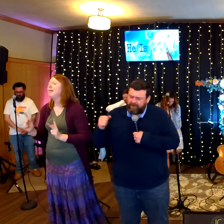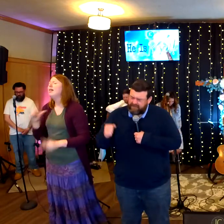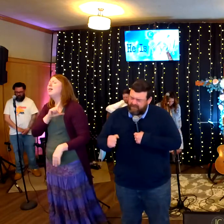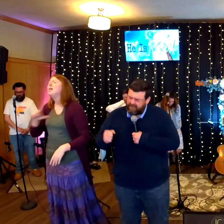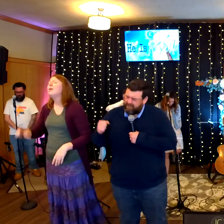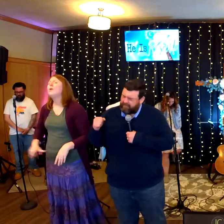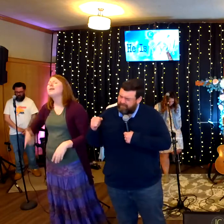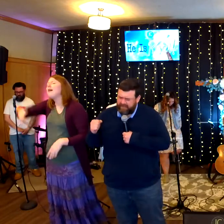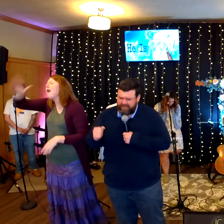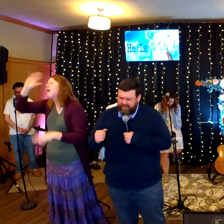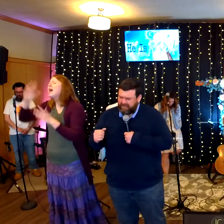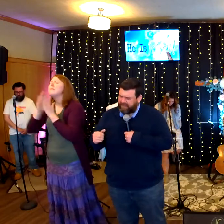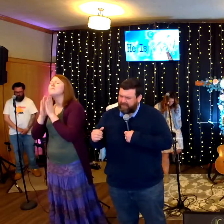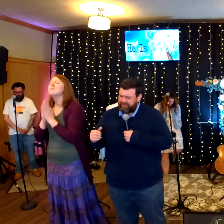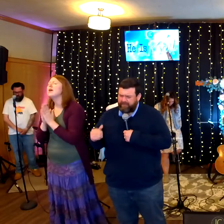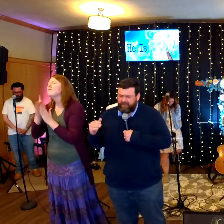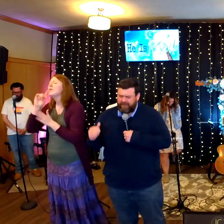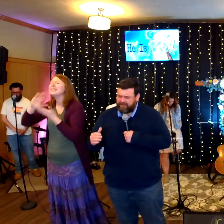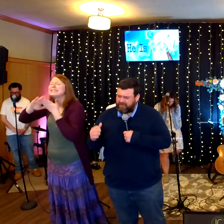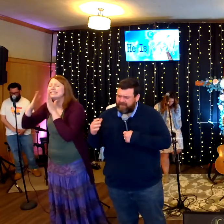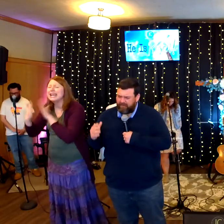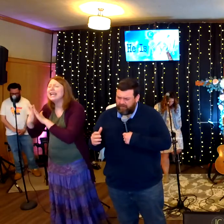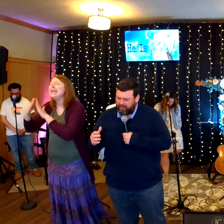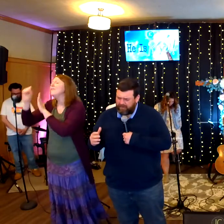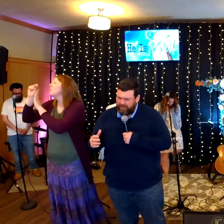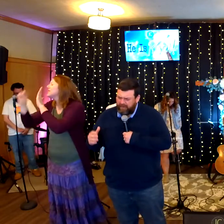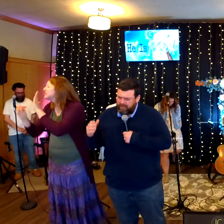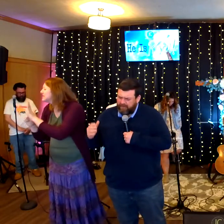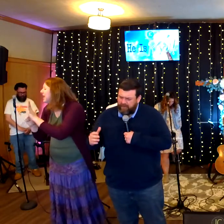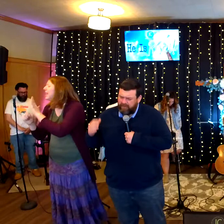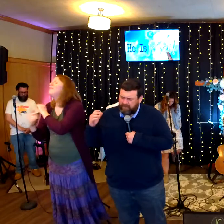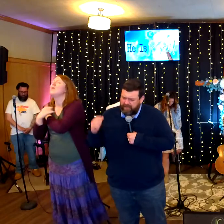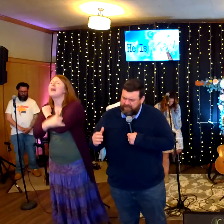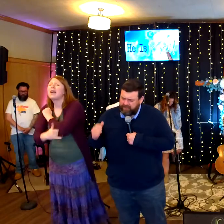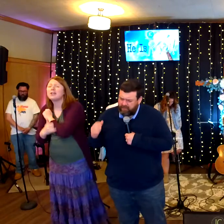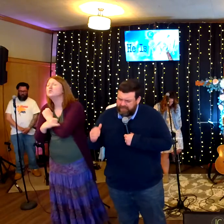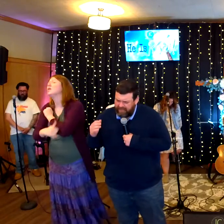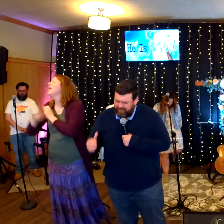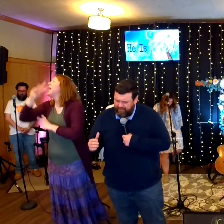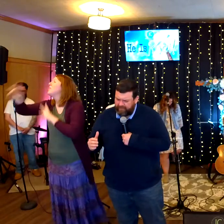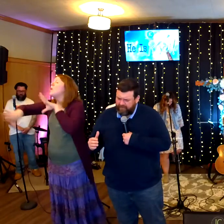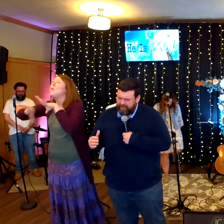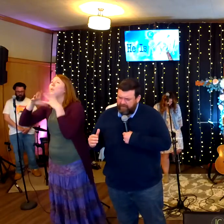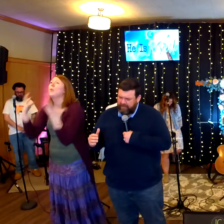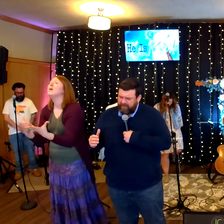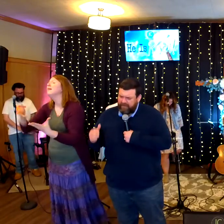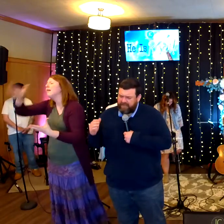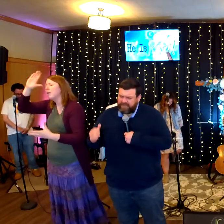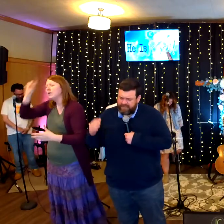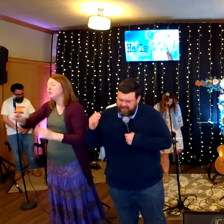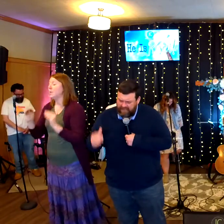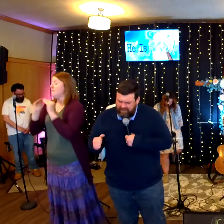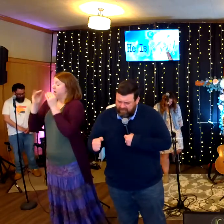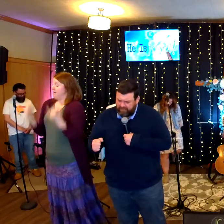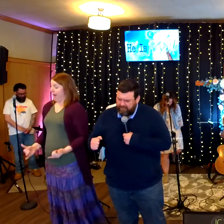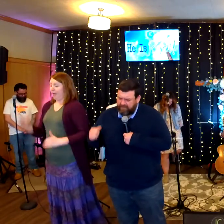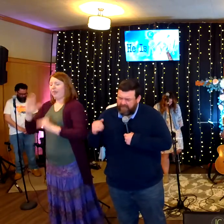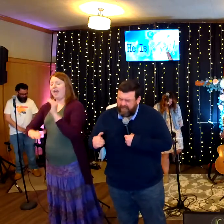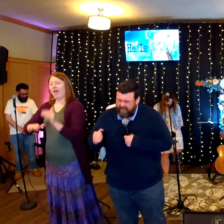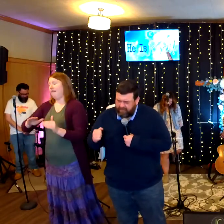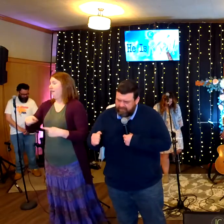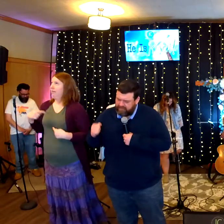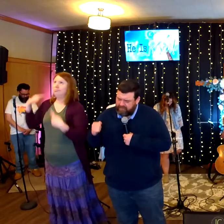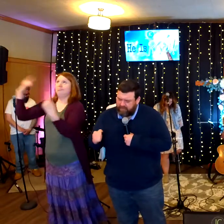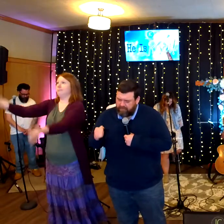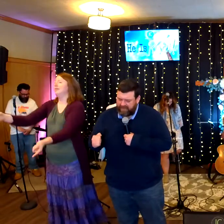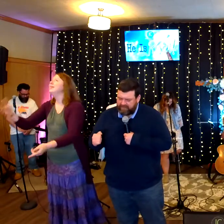I pray for our city. I pray for our state. I pray for our country and our world. Lord God, we need you more than ever. King Jesus, thank you.